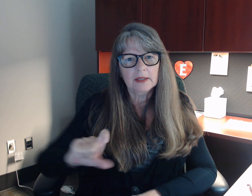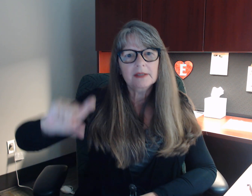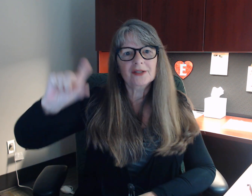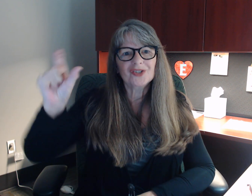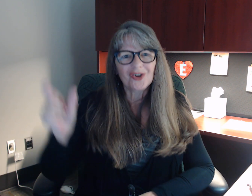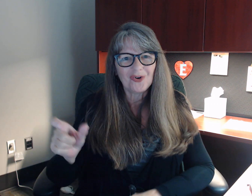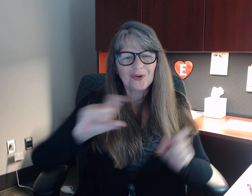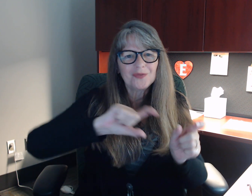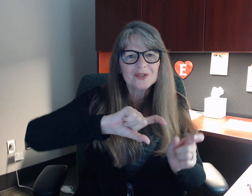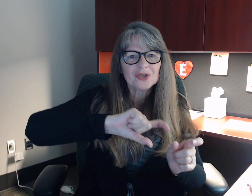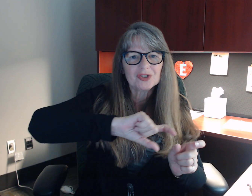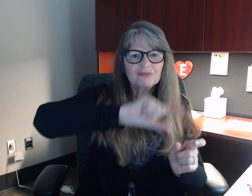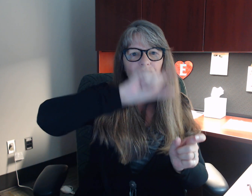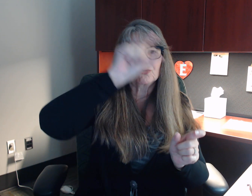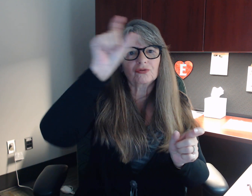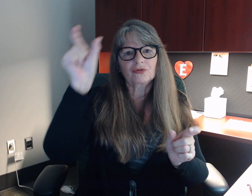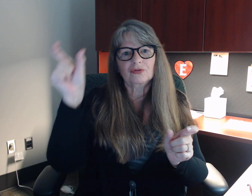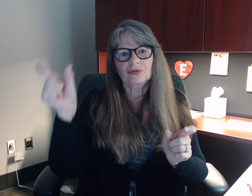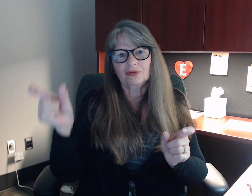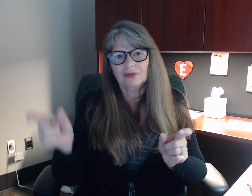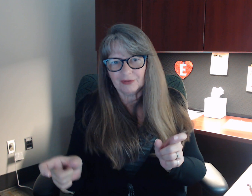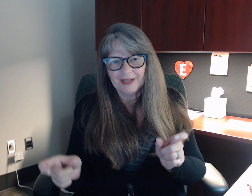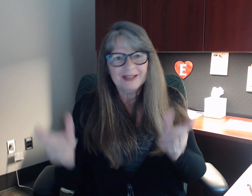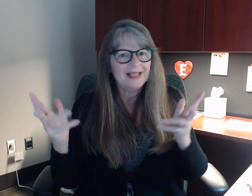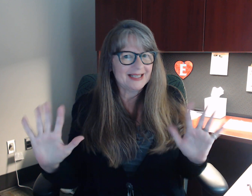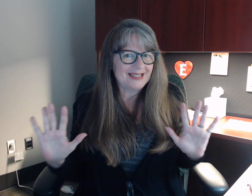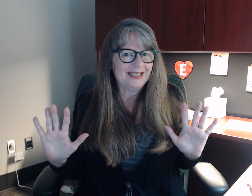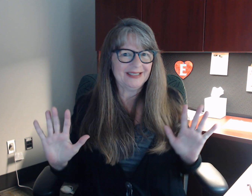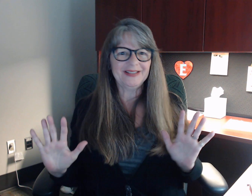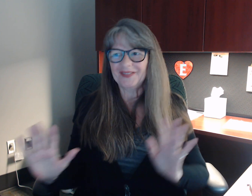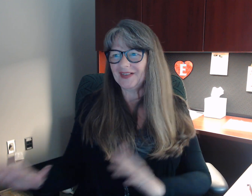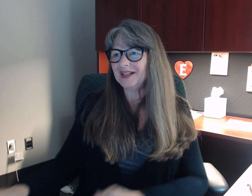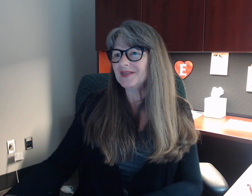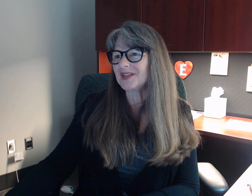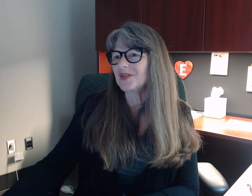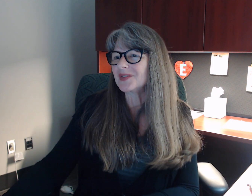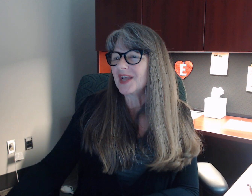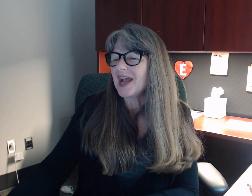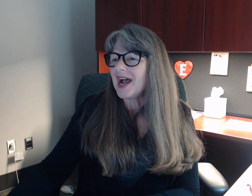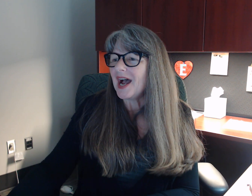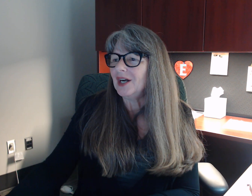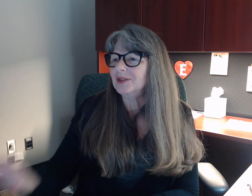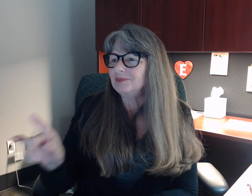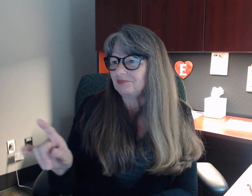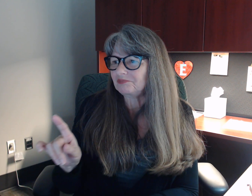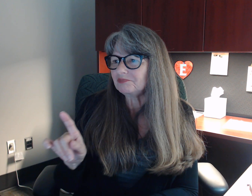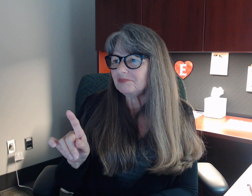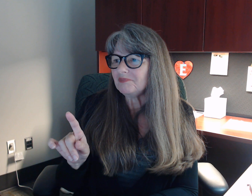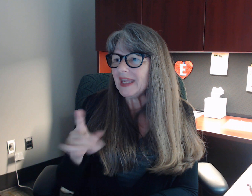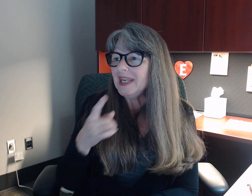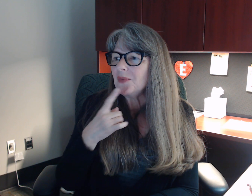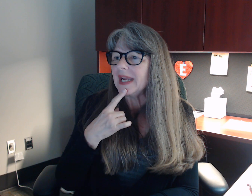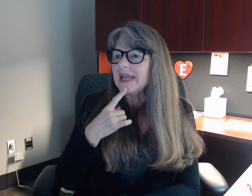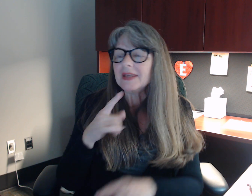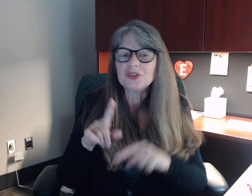this, or if it's just, and then that's it, right? So, anyway, that you